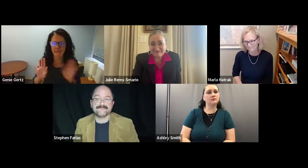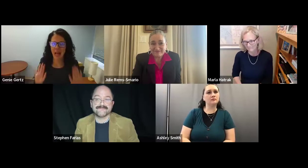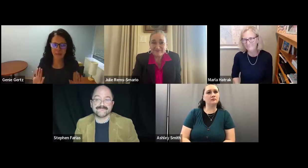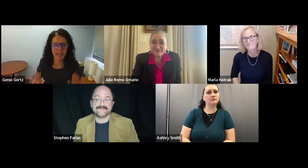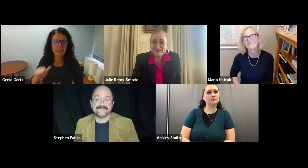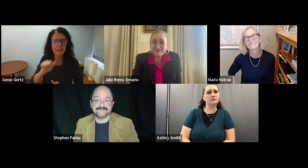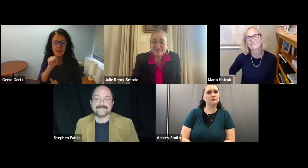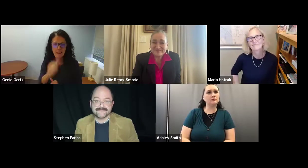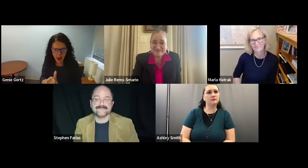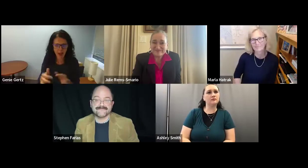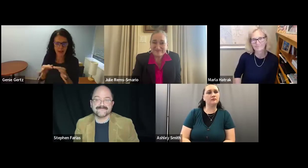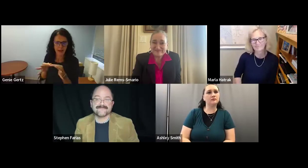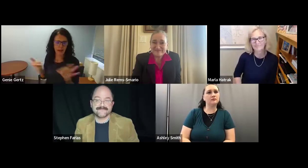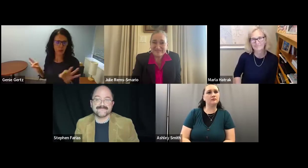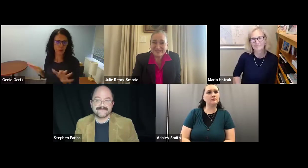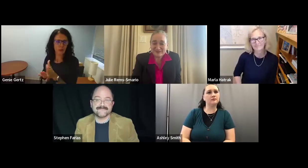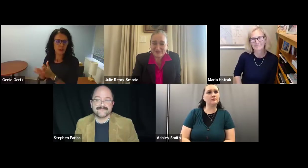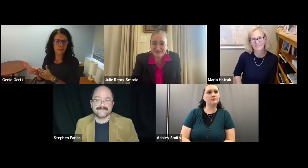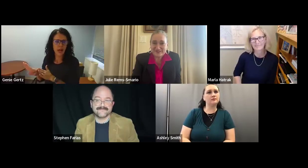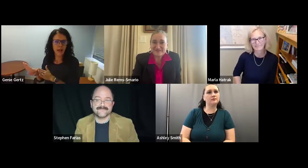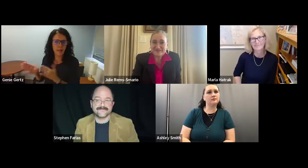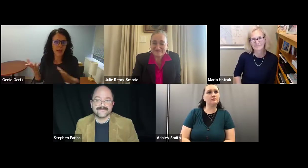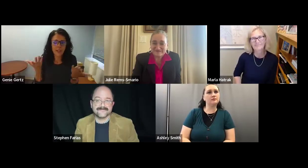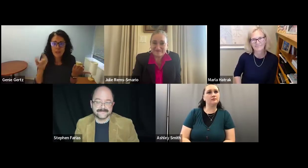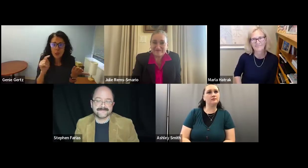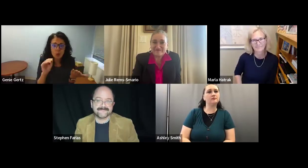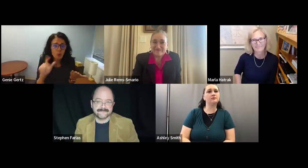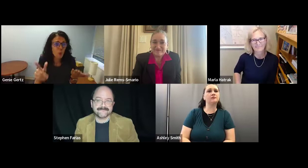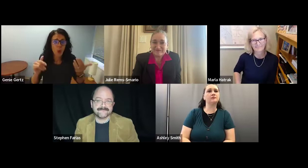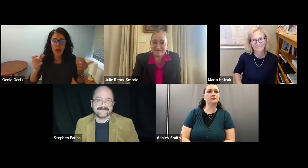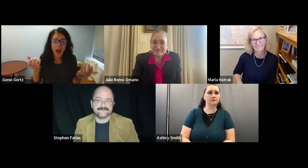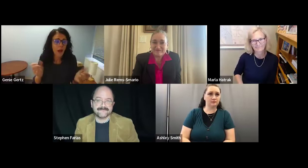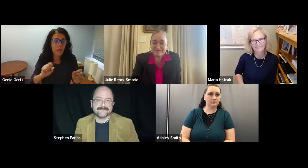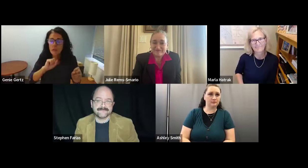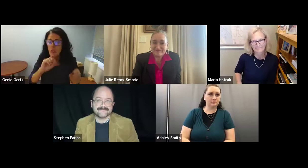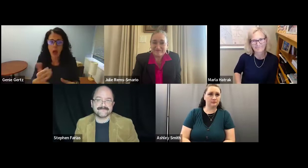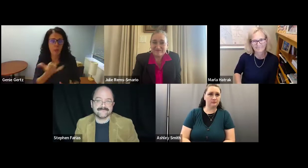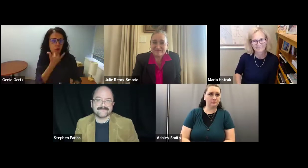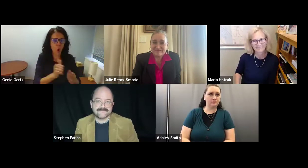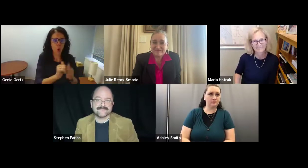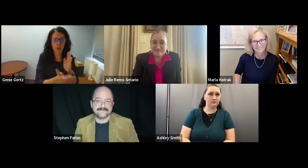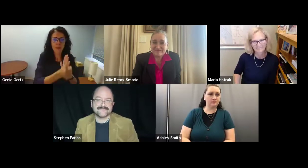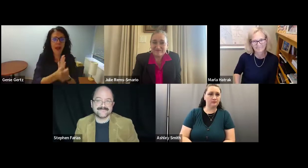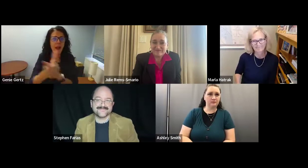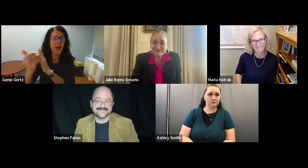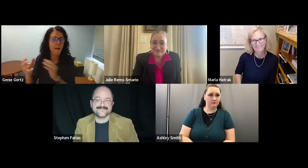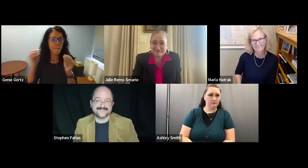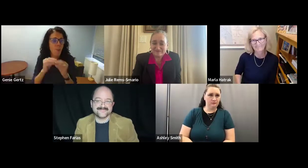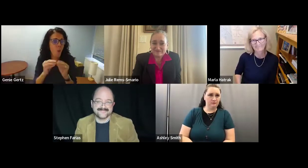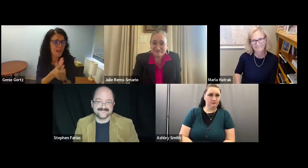in and help them develop very valuable skills, give them tools. There is